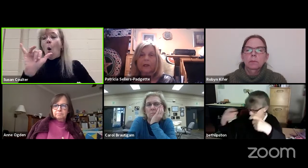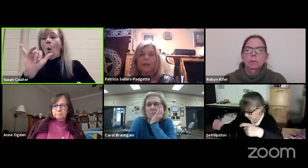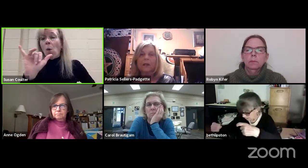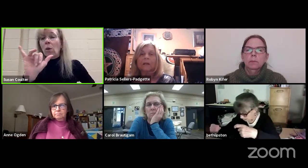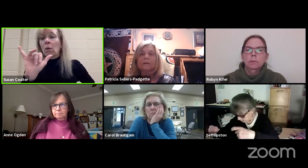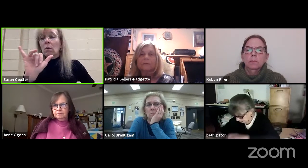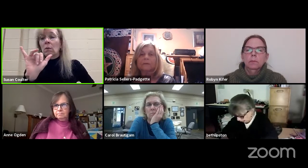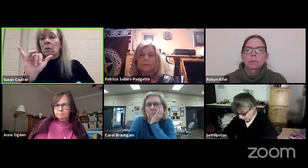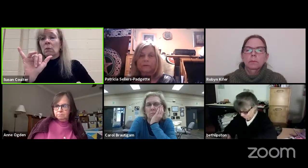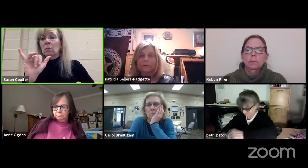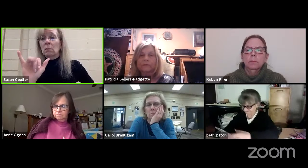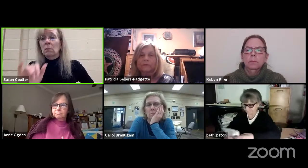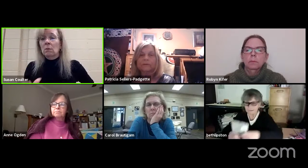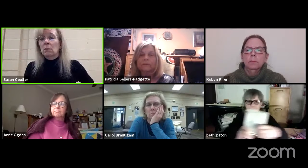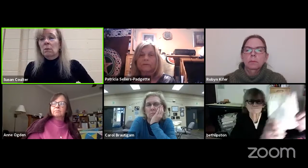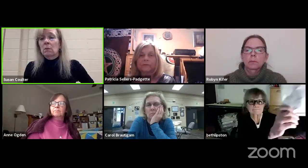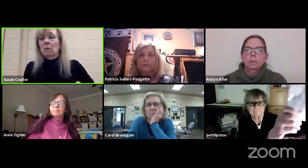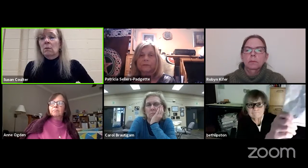Oh,